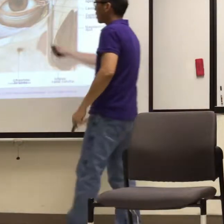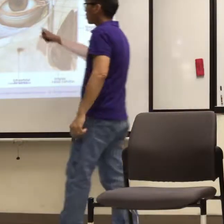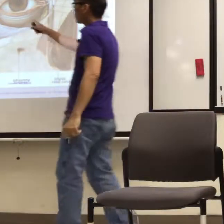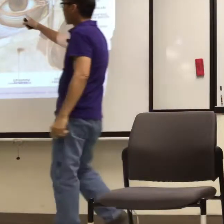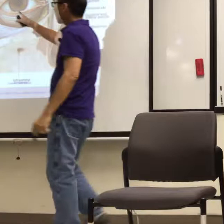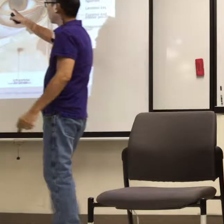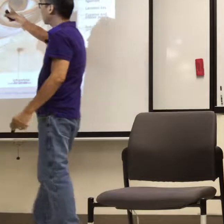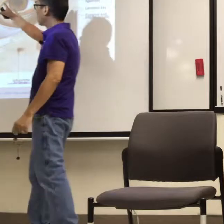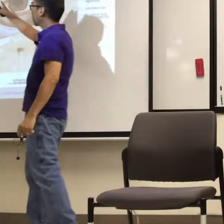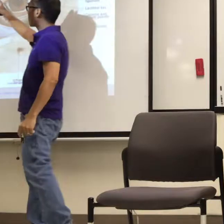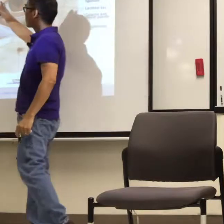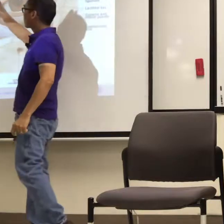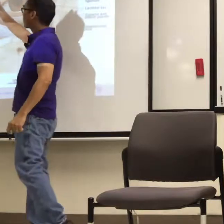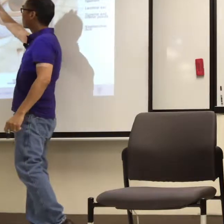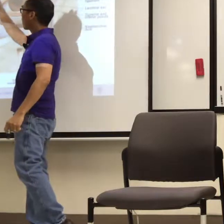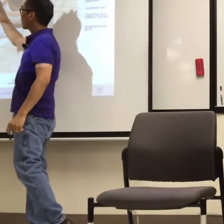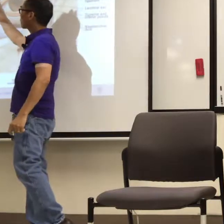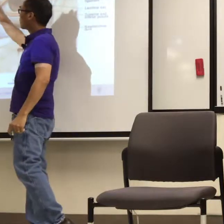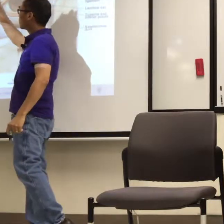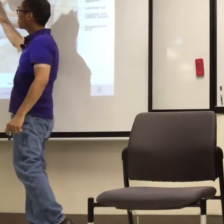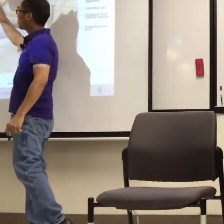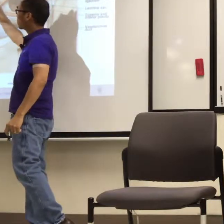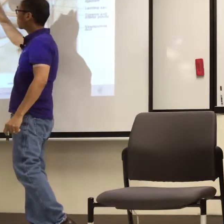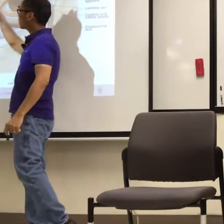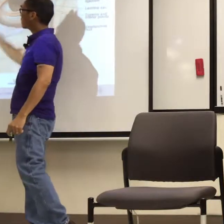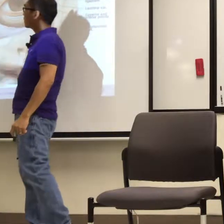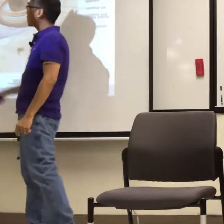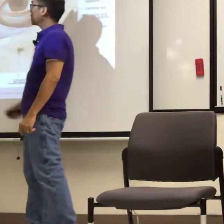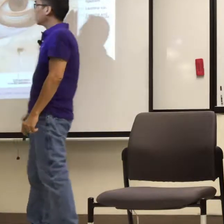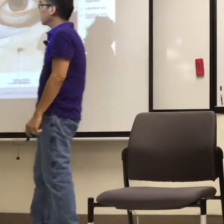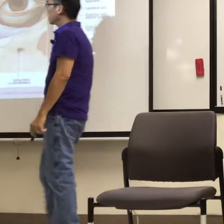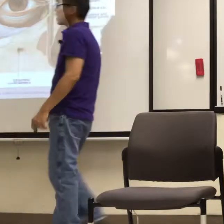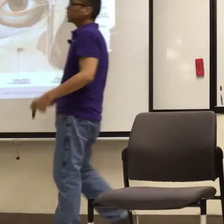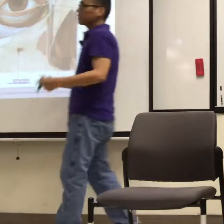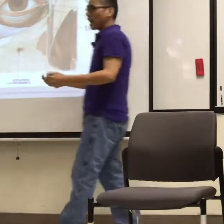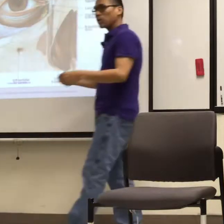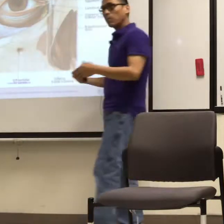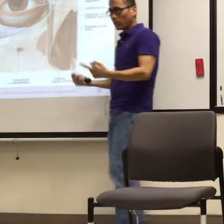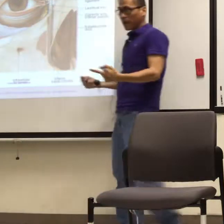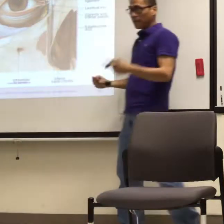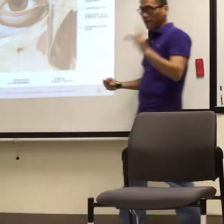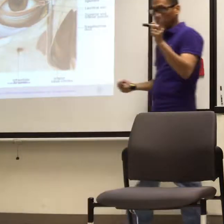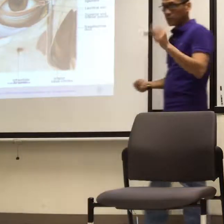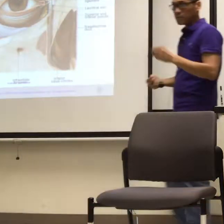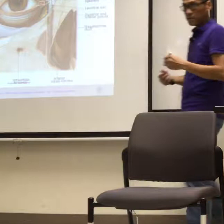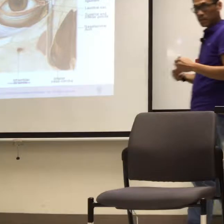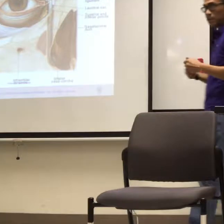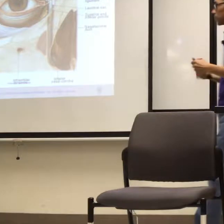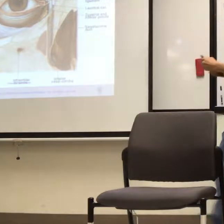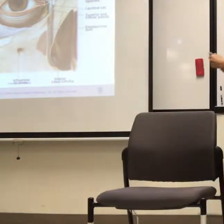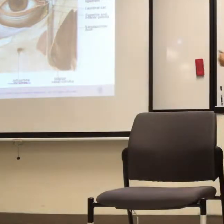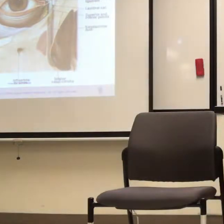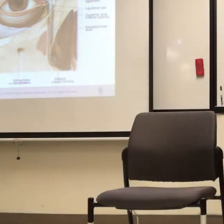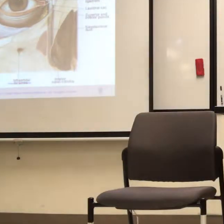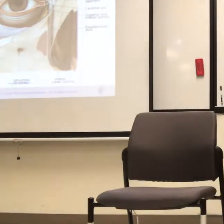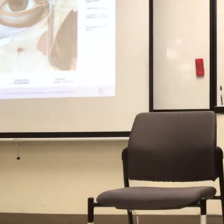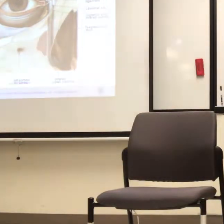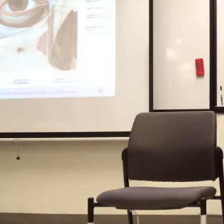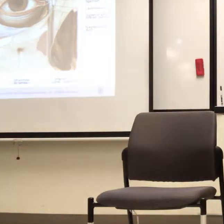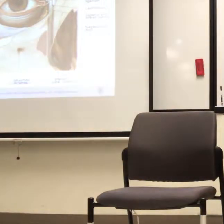this gland kind of up here, laterally and superiorly. That's the lacrimal gland that produces the tears.